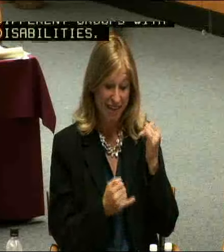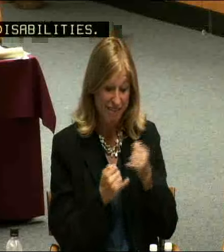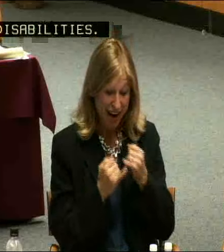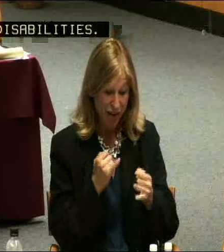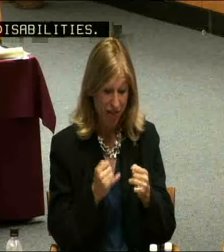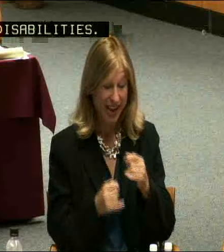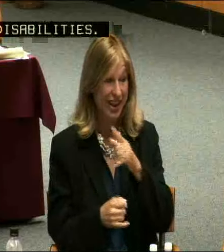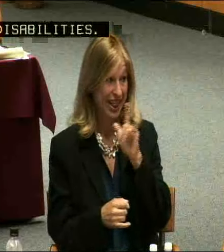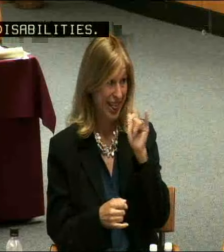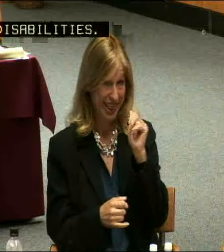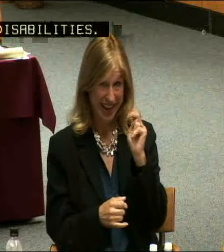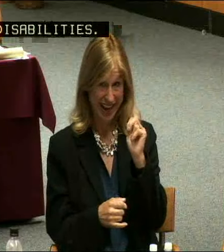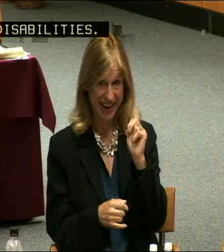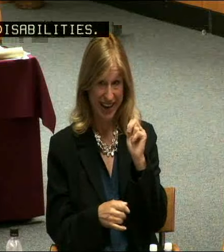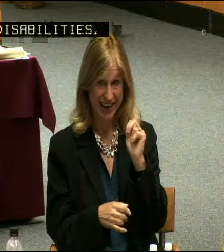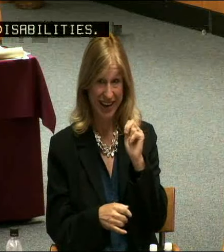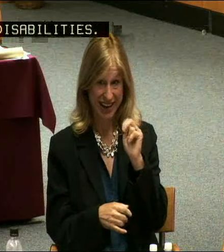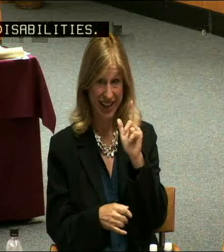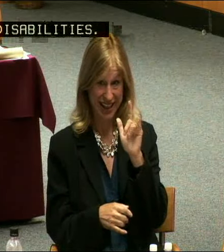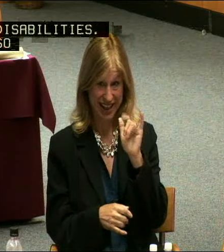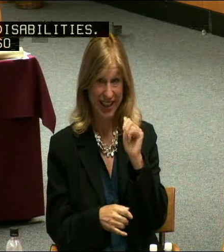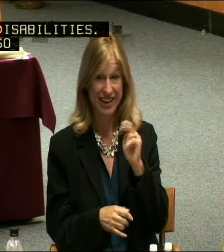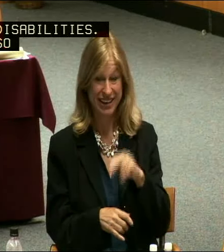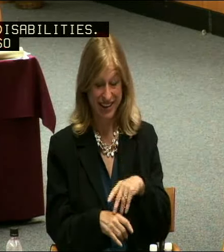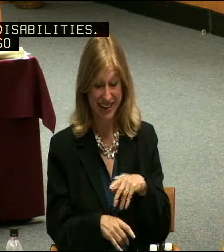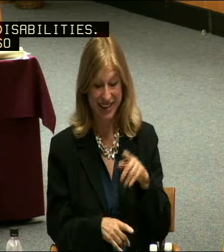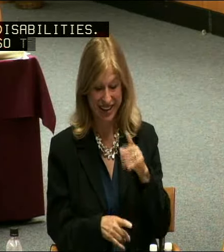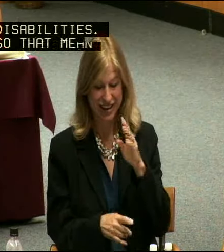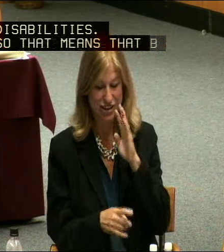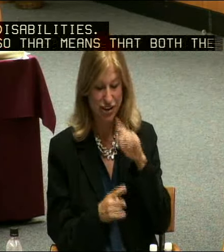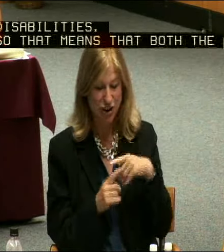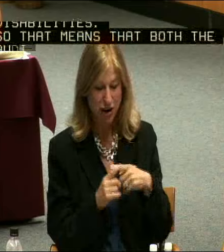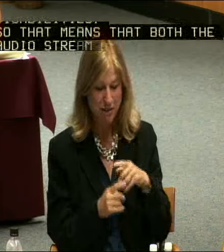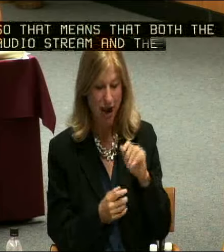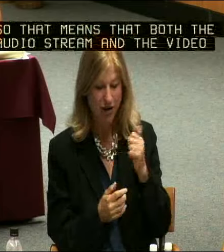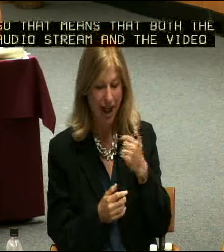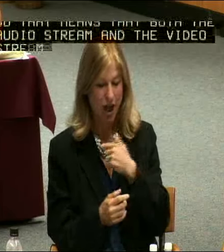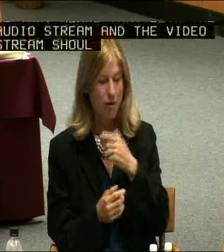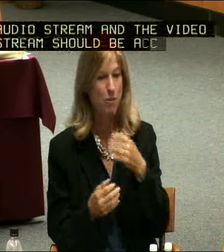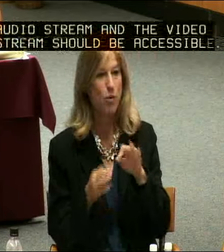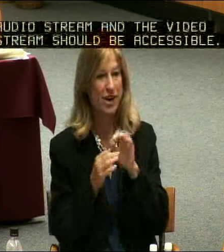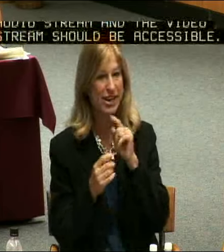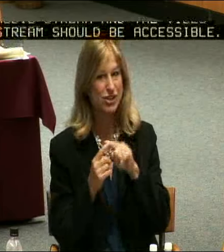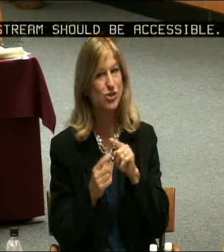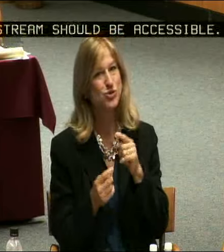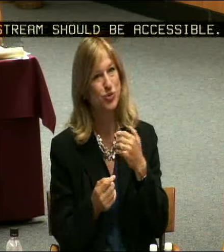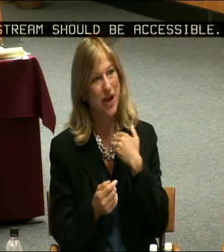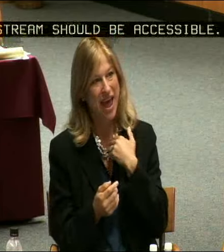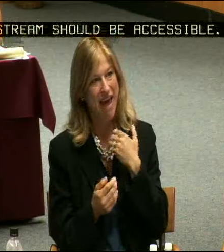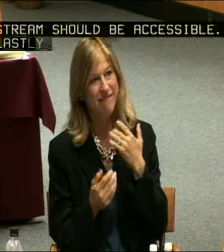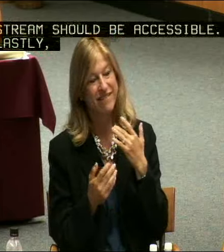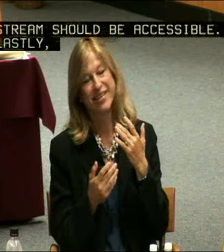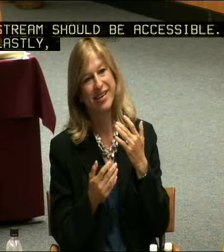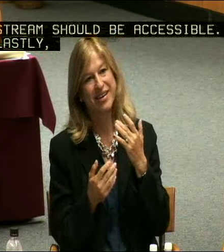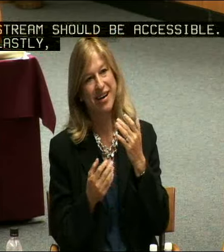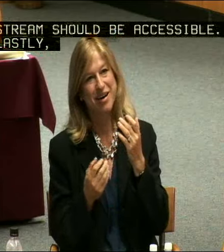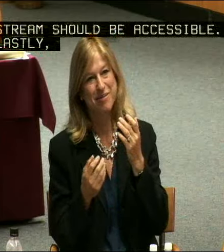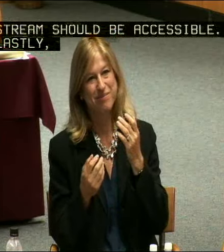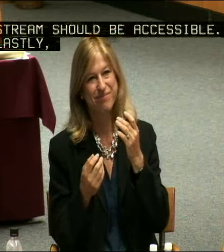video stream should be accessible. Then lastly, Lillian talked about how it is important